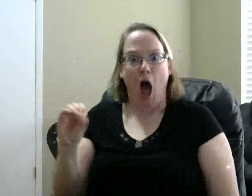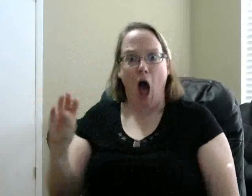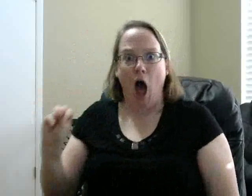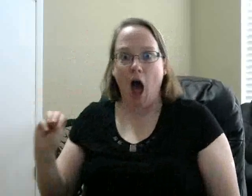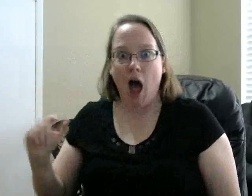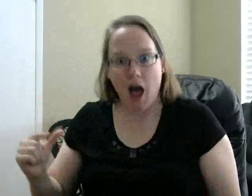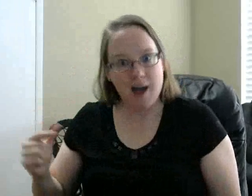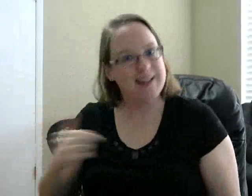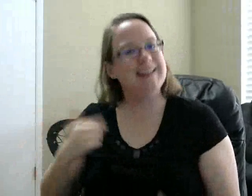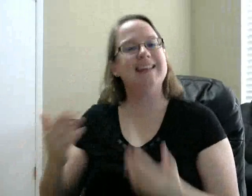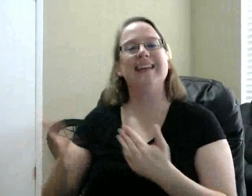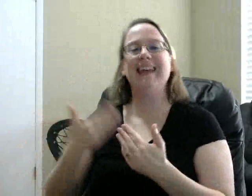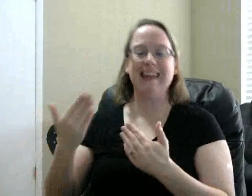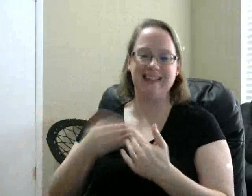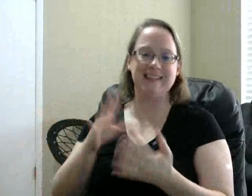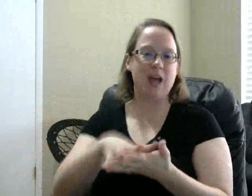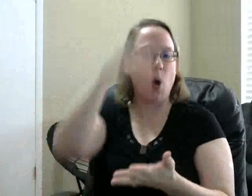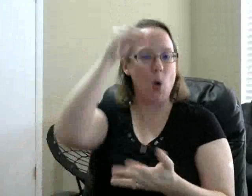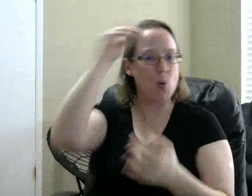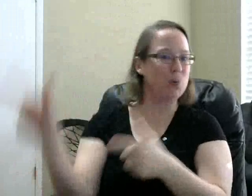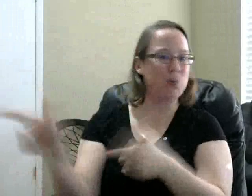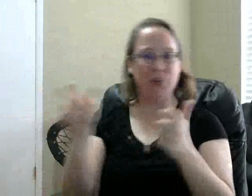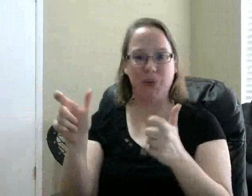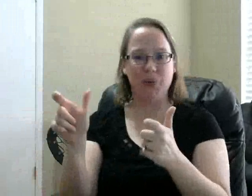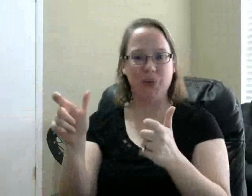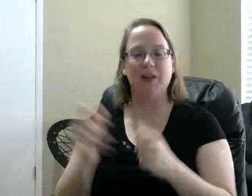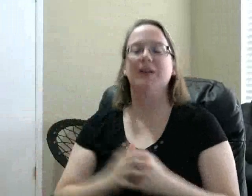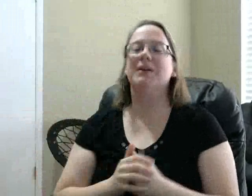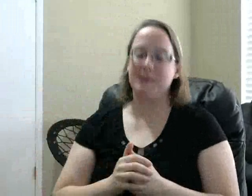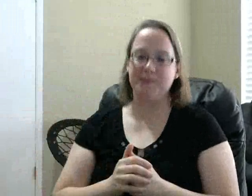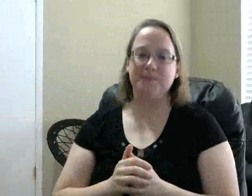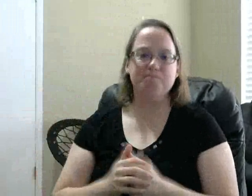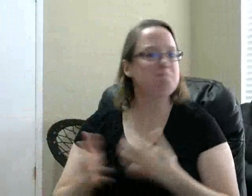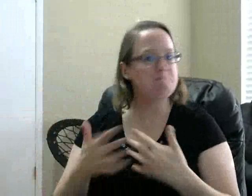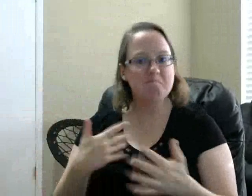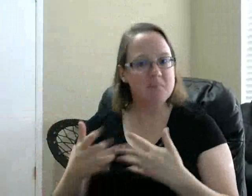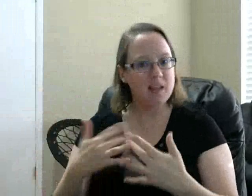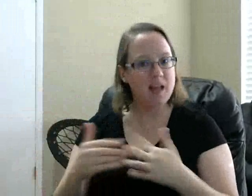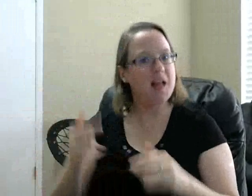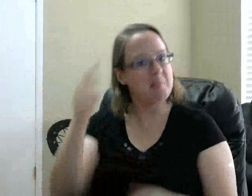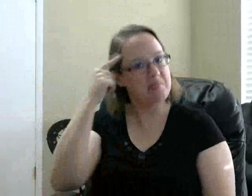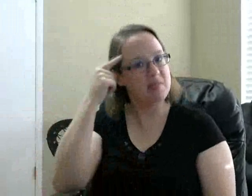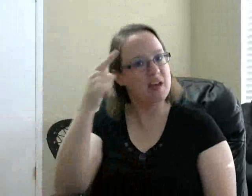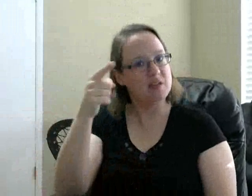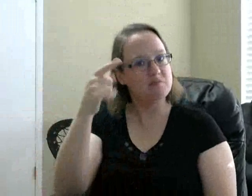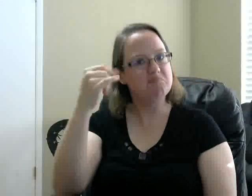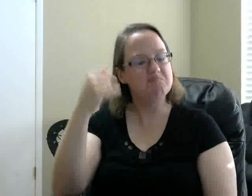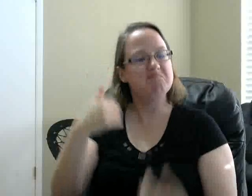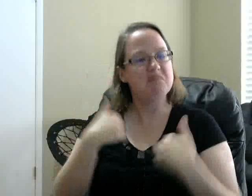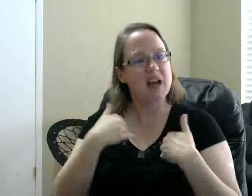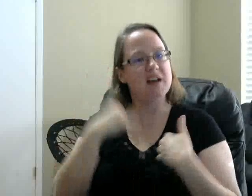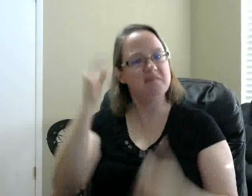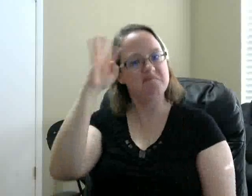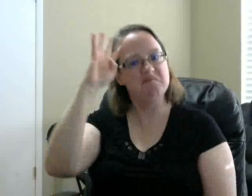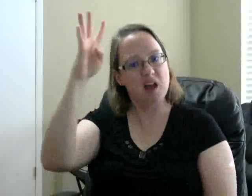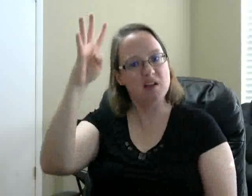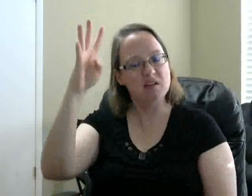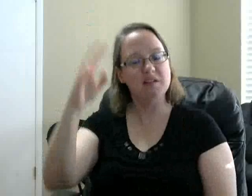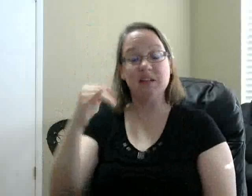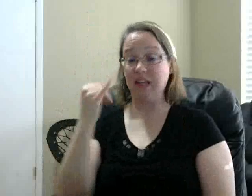because you're going to learn it so fast. So anyway, I think you have an idea. If you don't know the answer to any of the addition